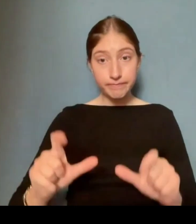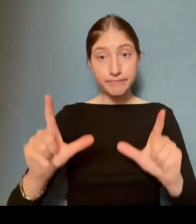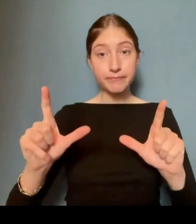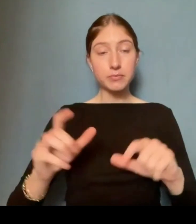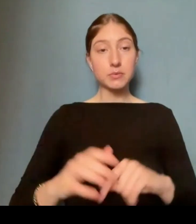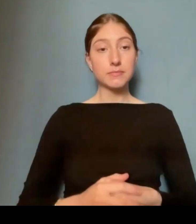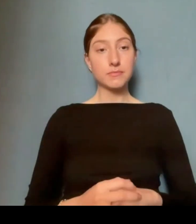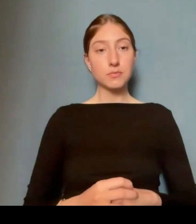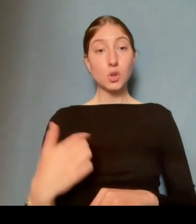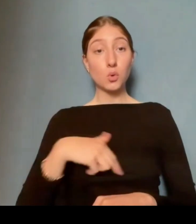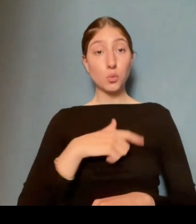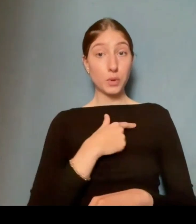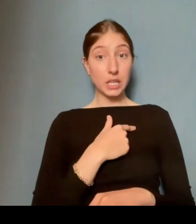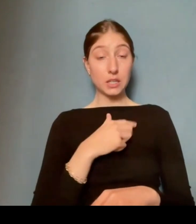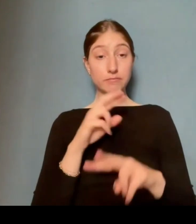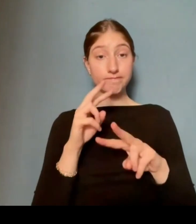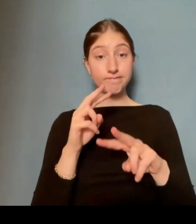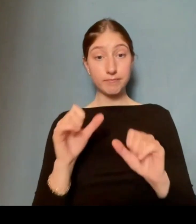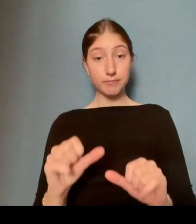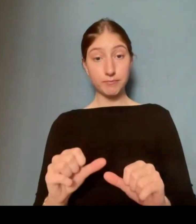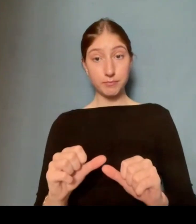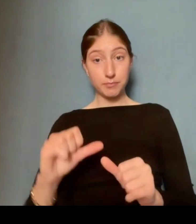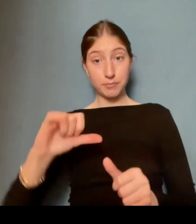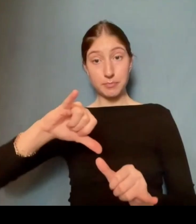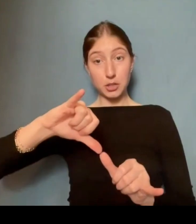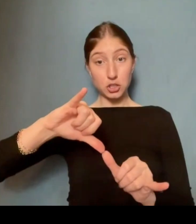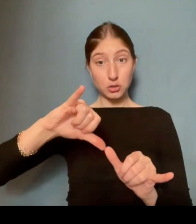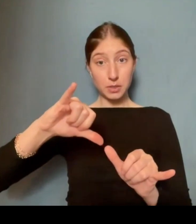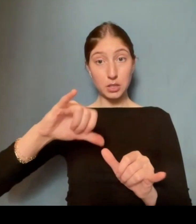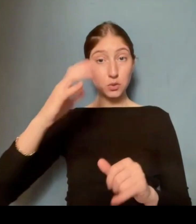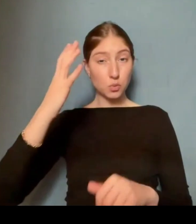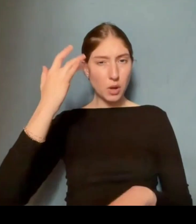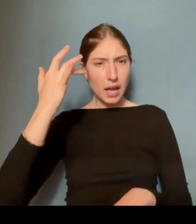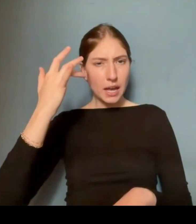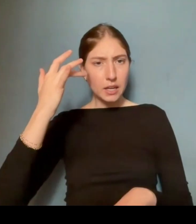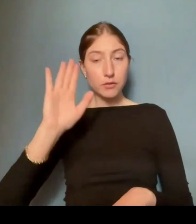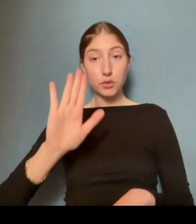measurements to know for your eye specifically